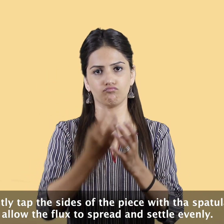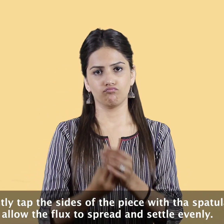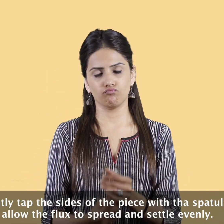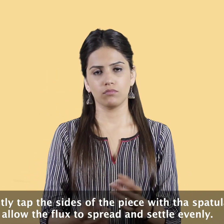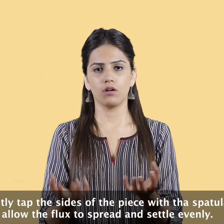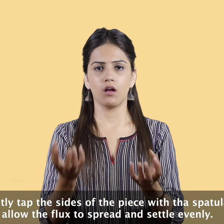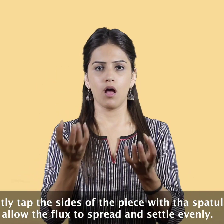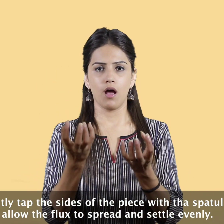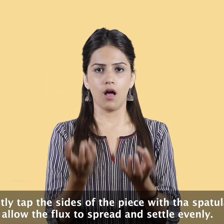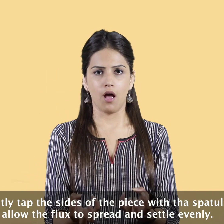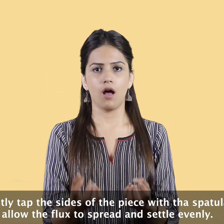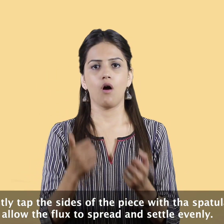evenly.